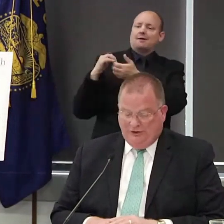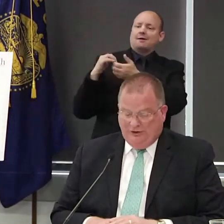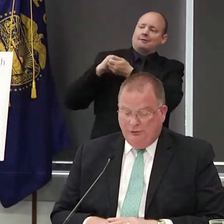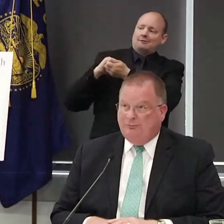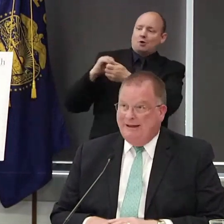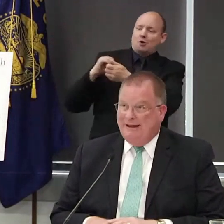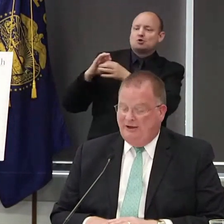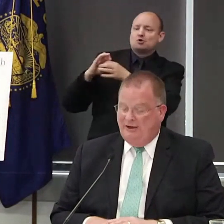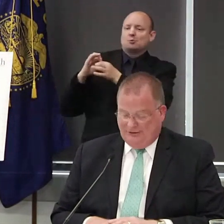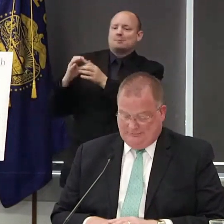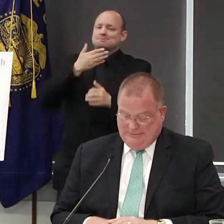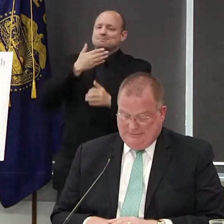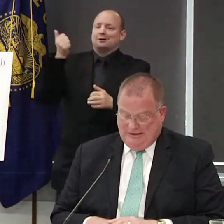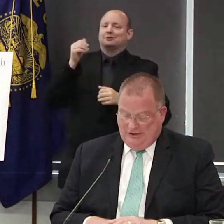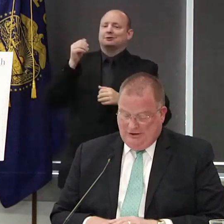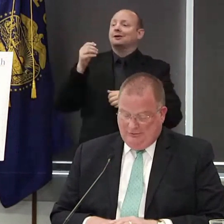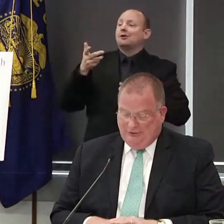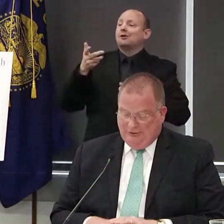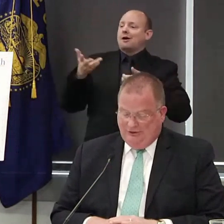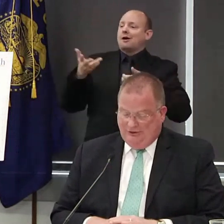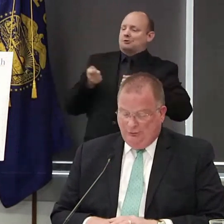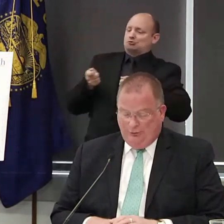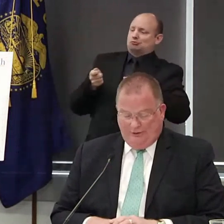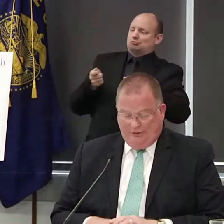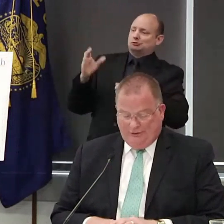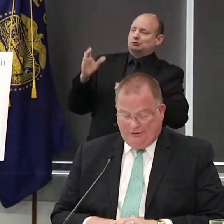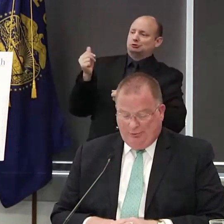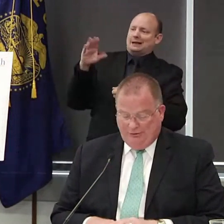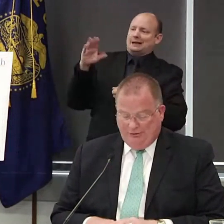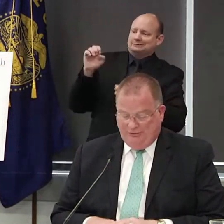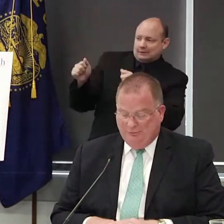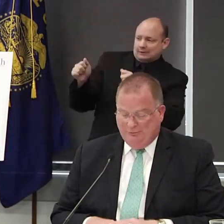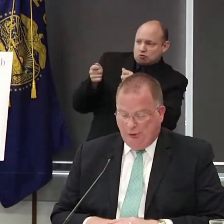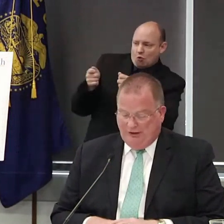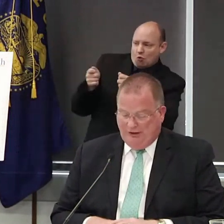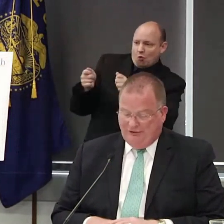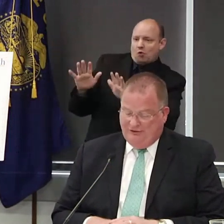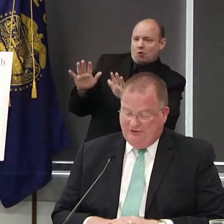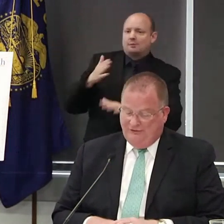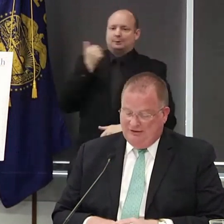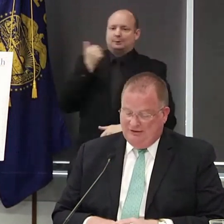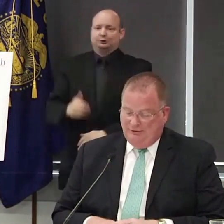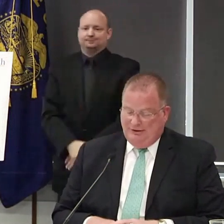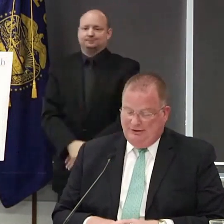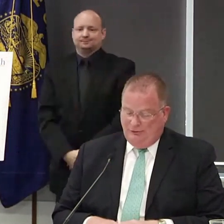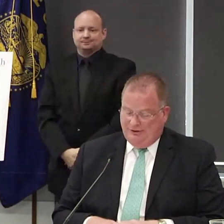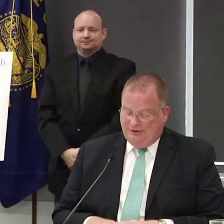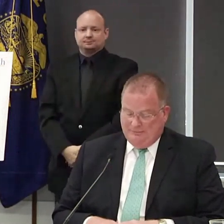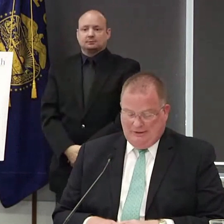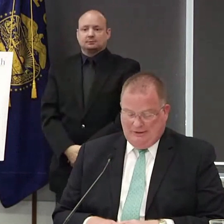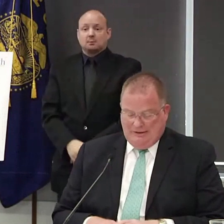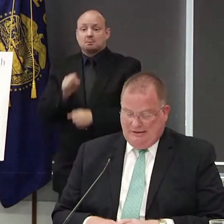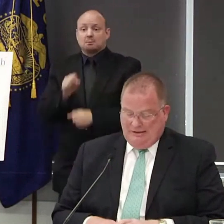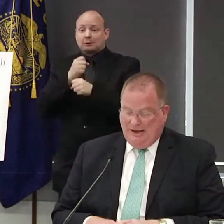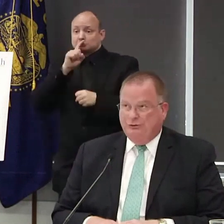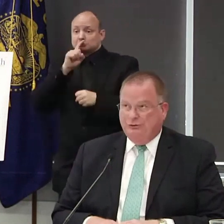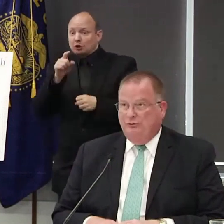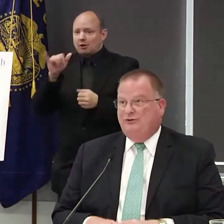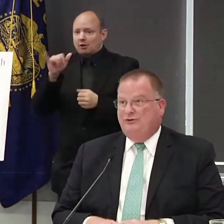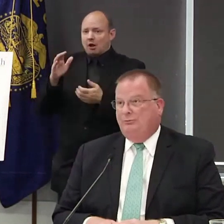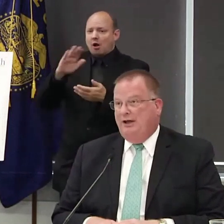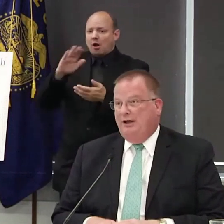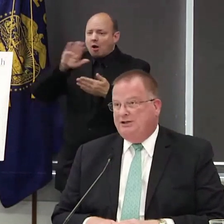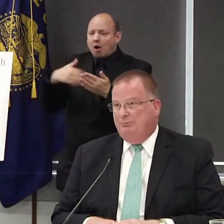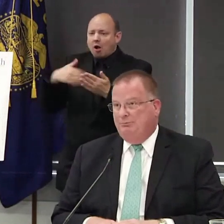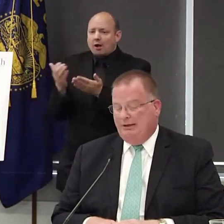We will continue to expand testing. We will continue to work with our federal partners to make more collection kits available in Oregon and